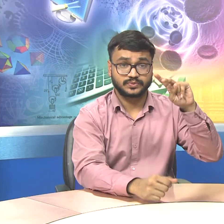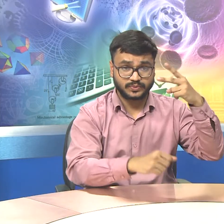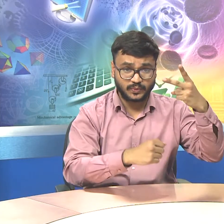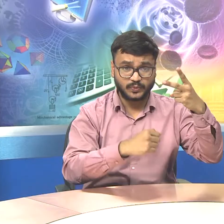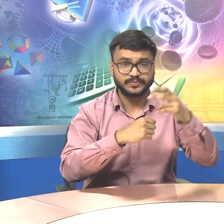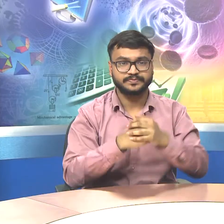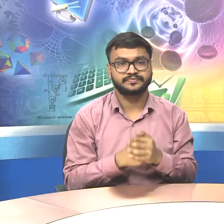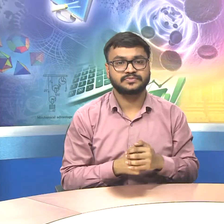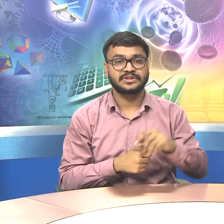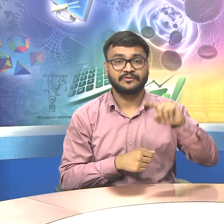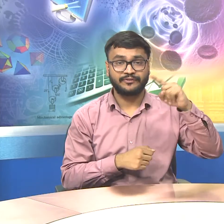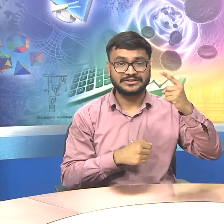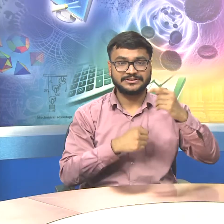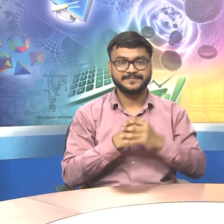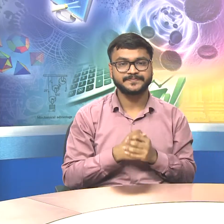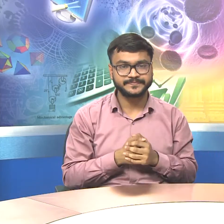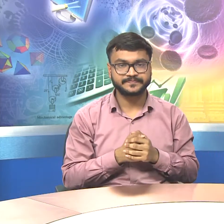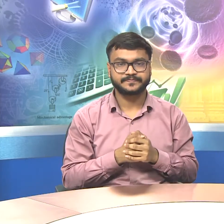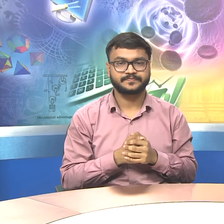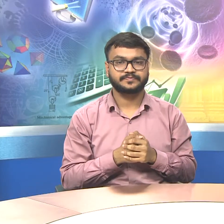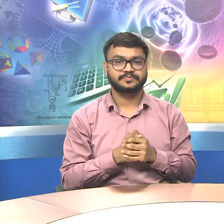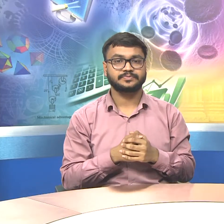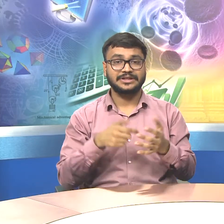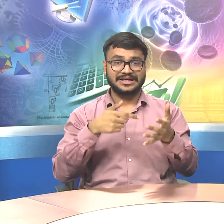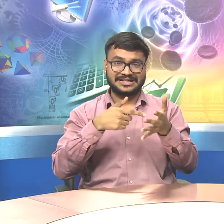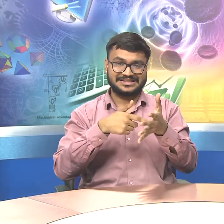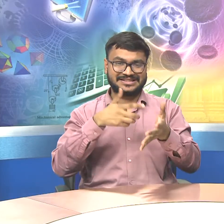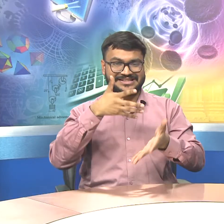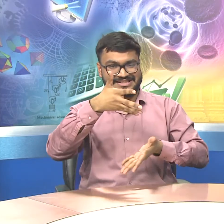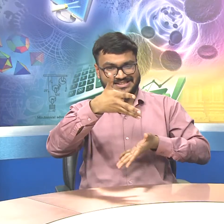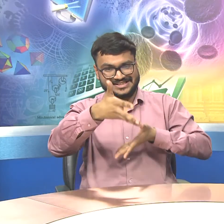Now the question is true and false.